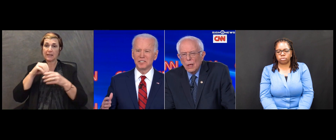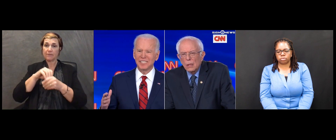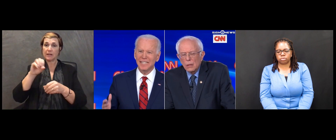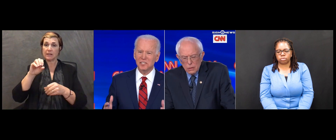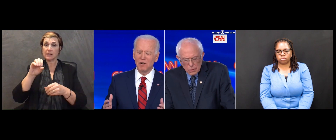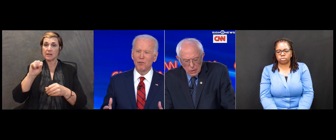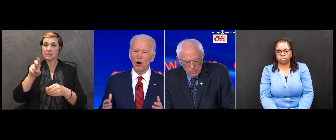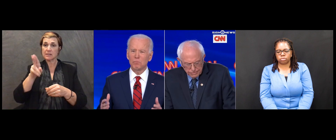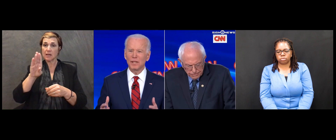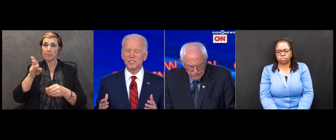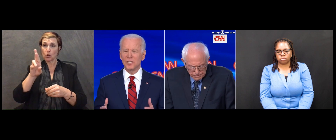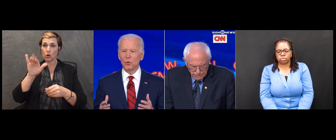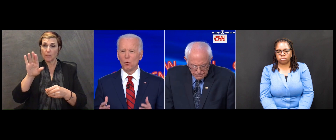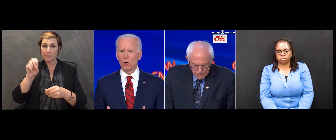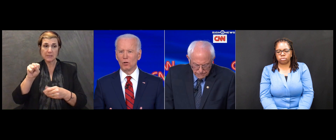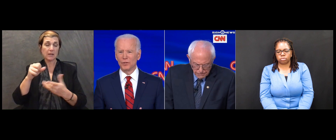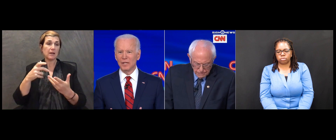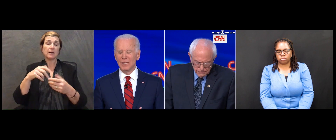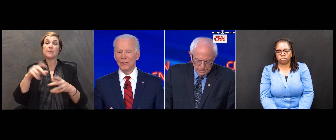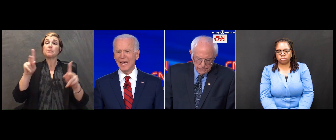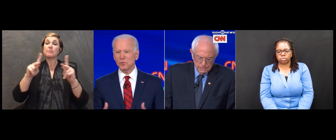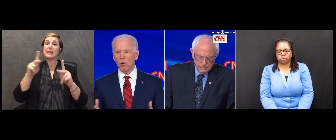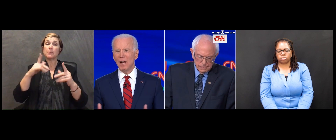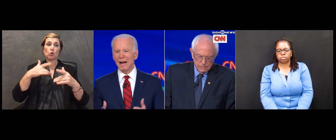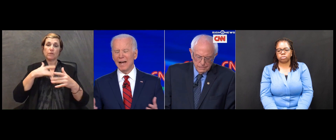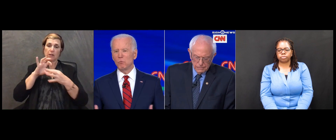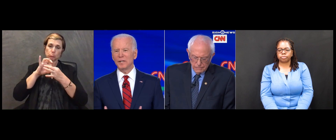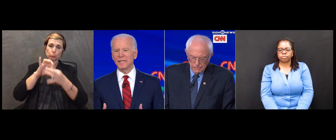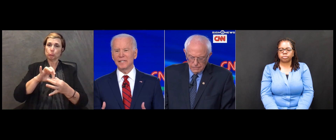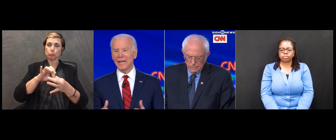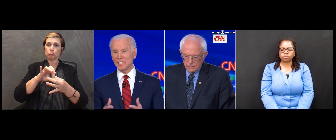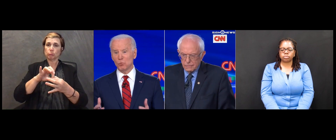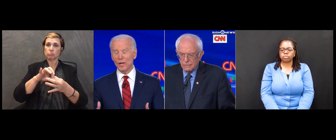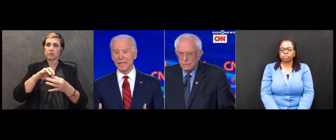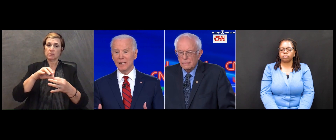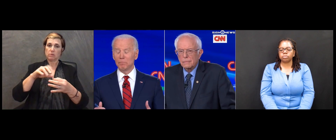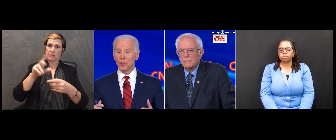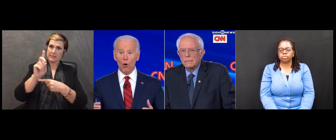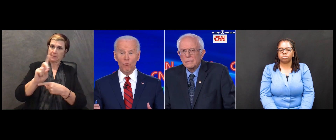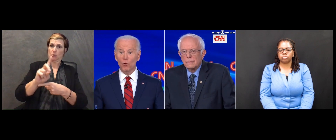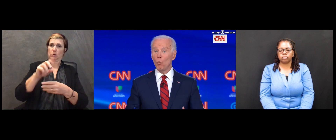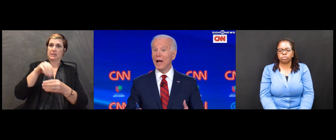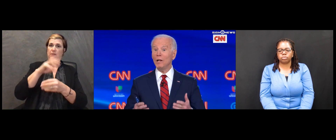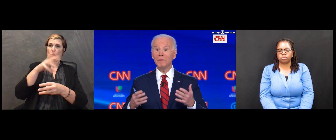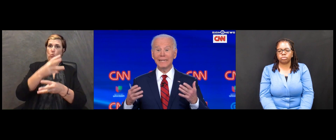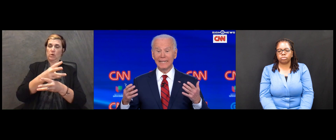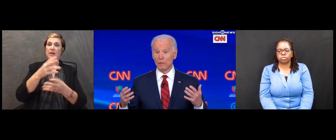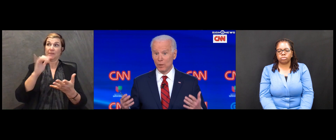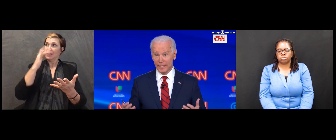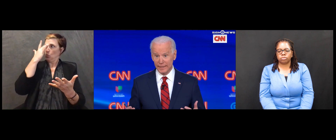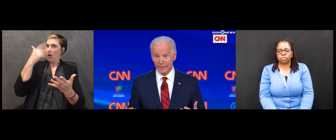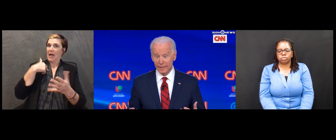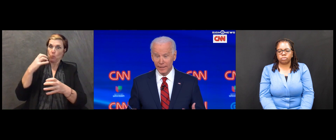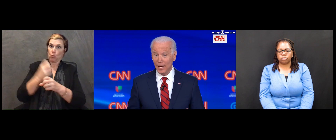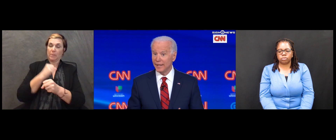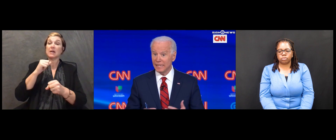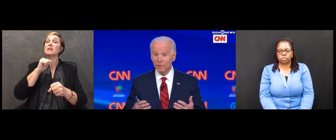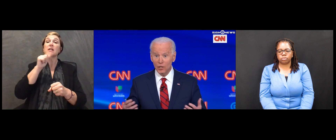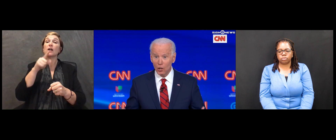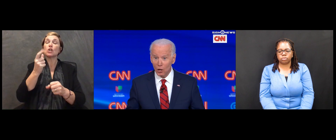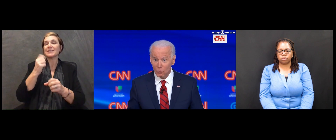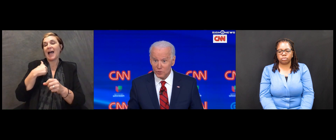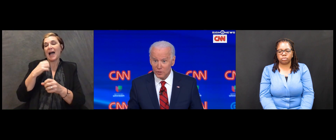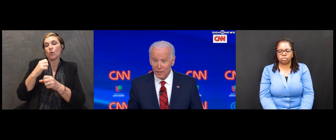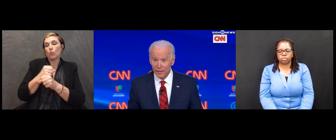a sense of our place in the world. That's why I am winning, not just winning, but overwhelmingly winning, not